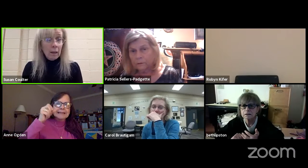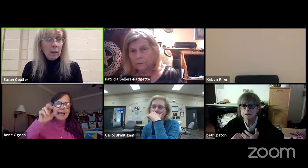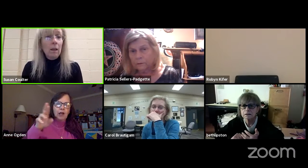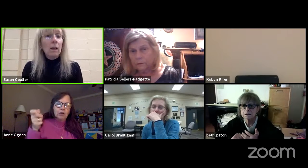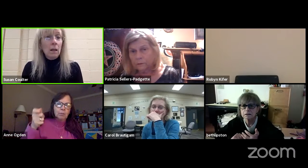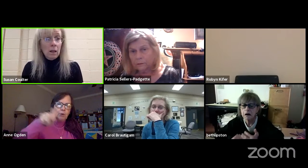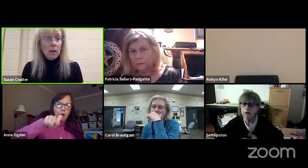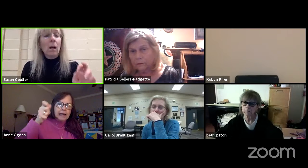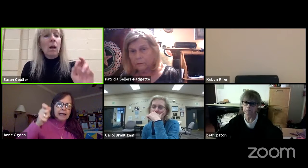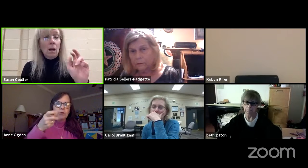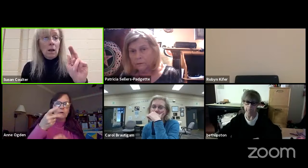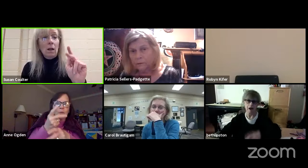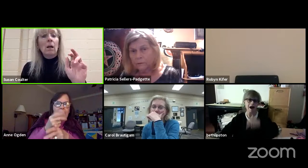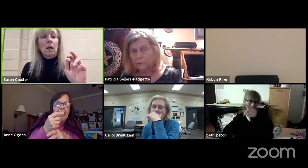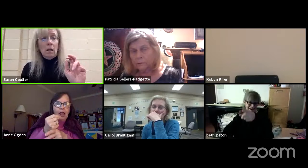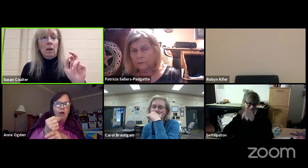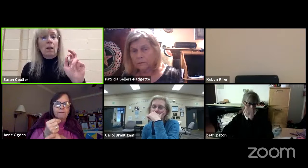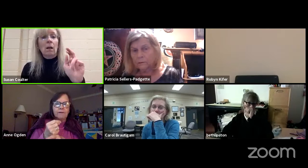Okay,